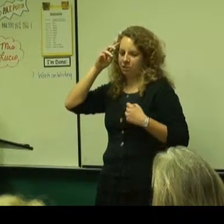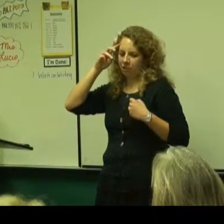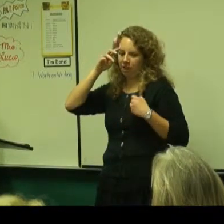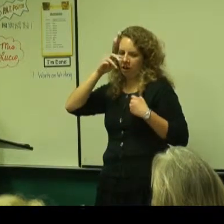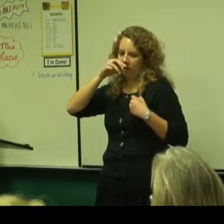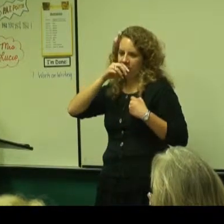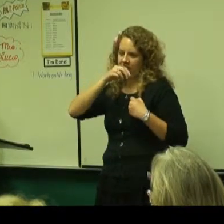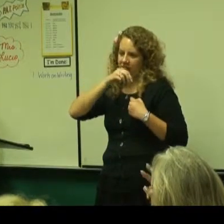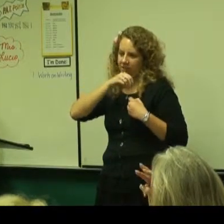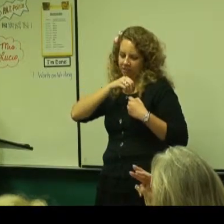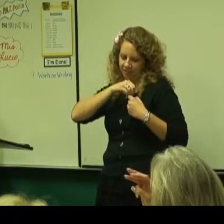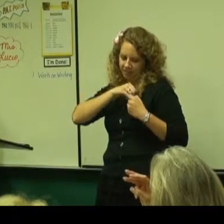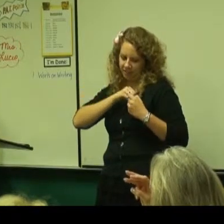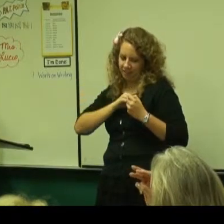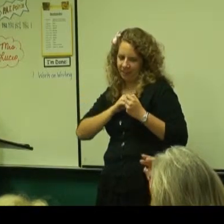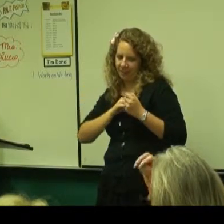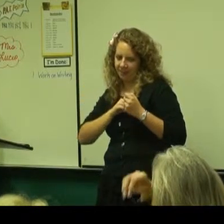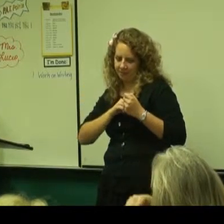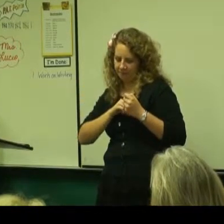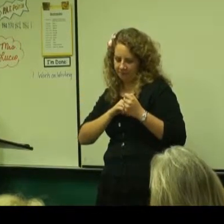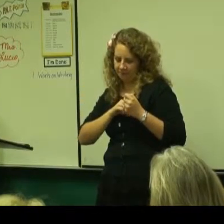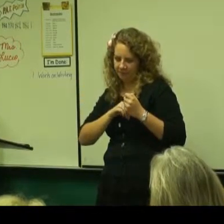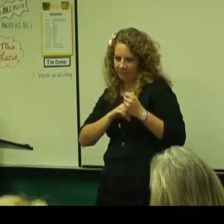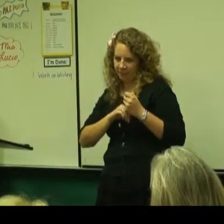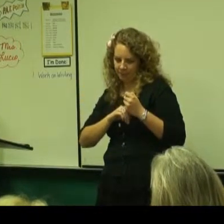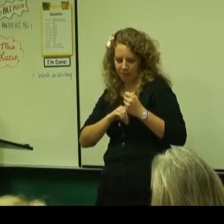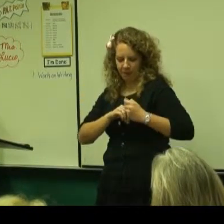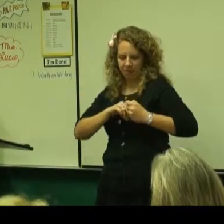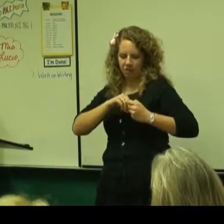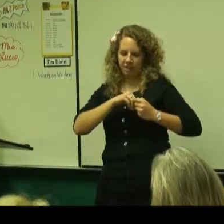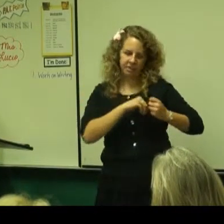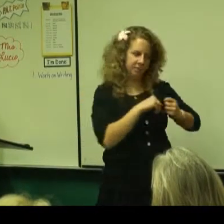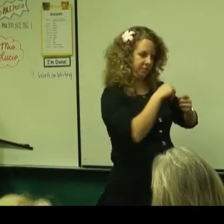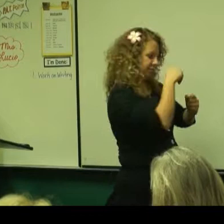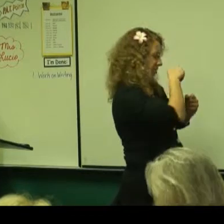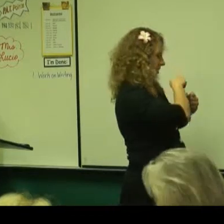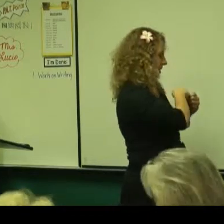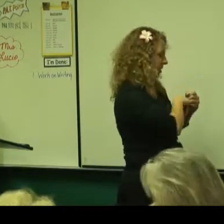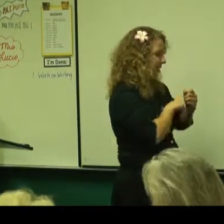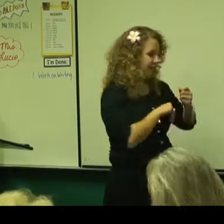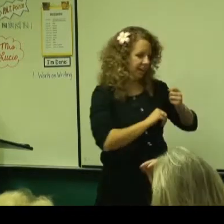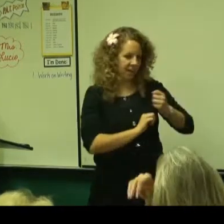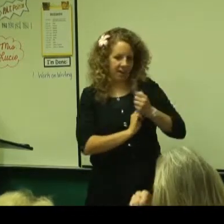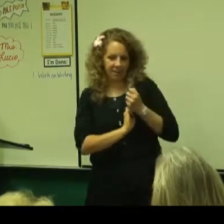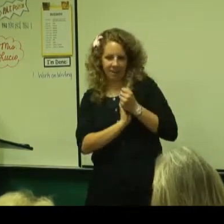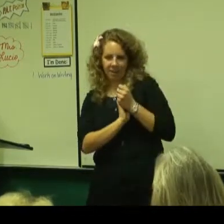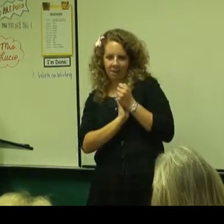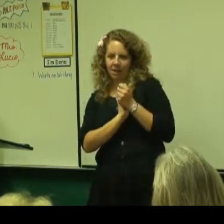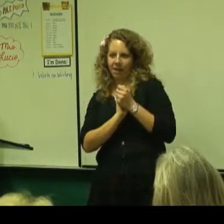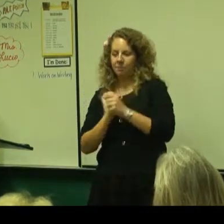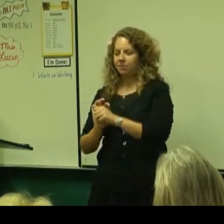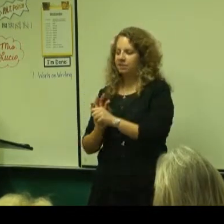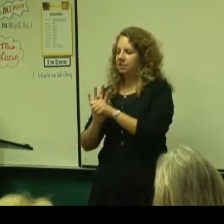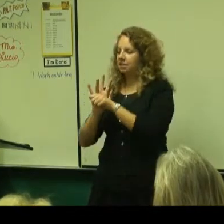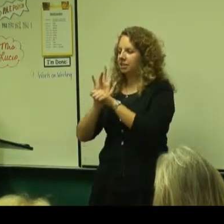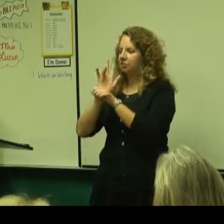your heart, like that, like behind your hand, like here, and then come back up. This is the sign for